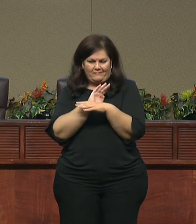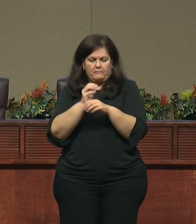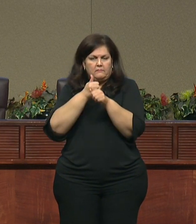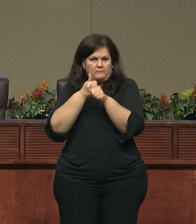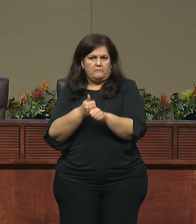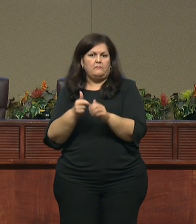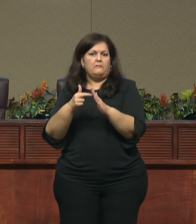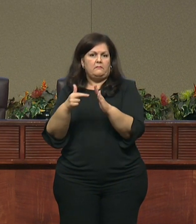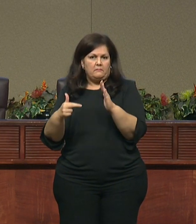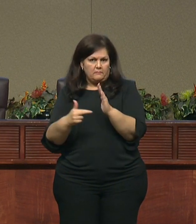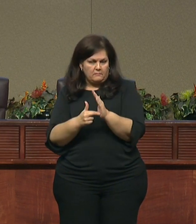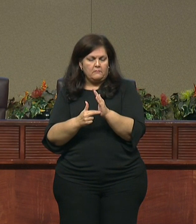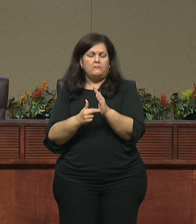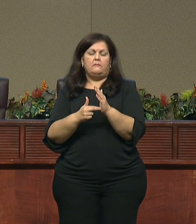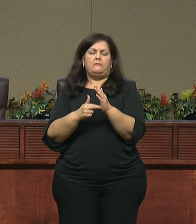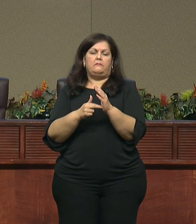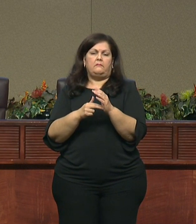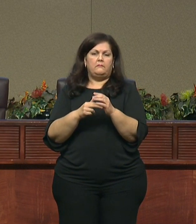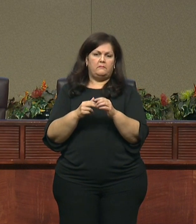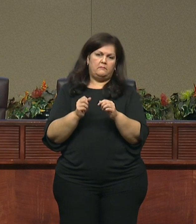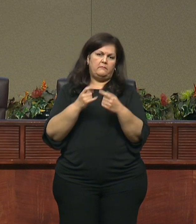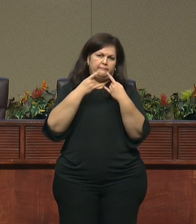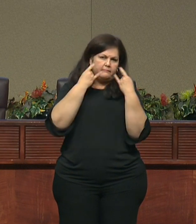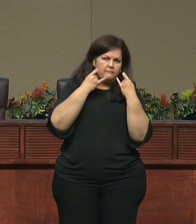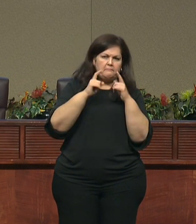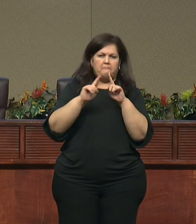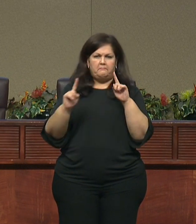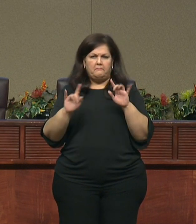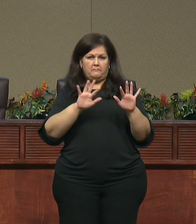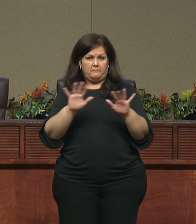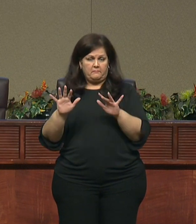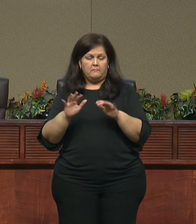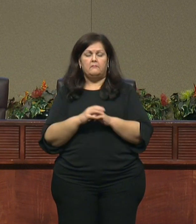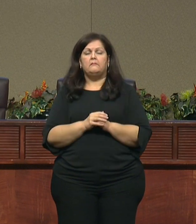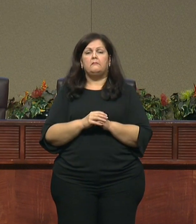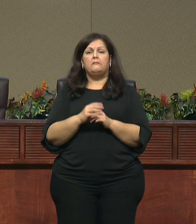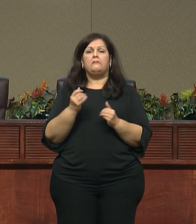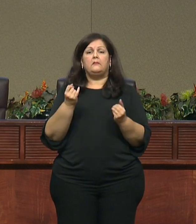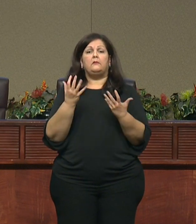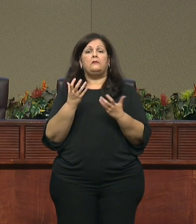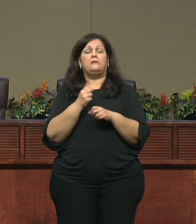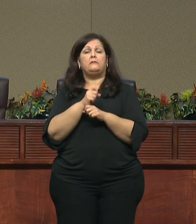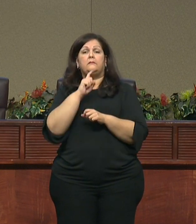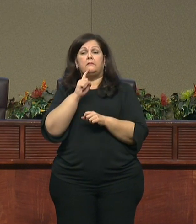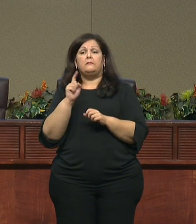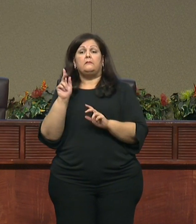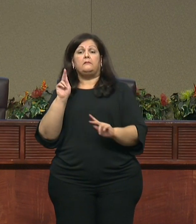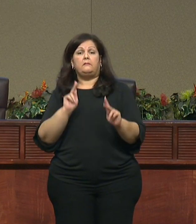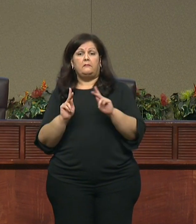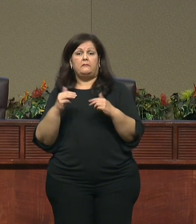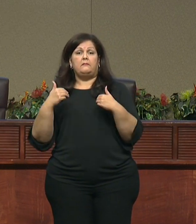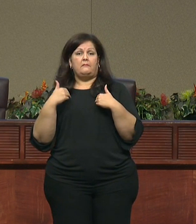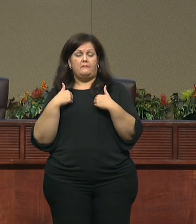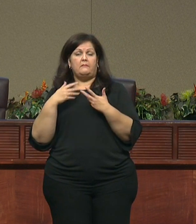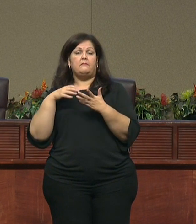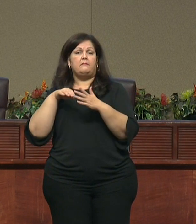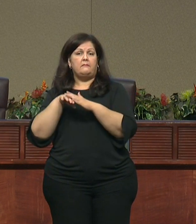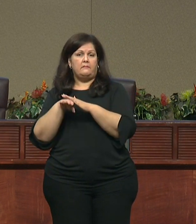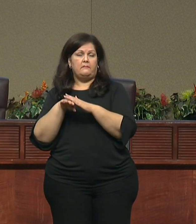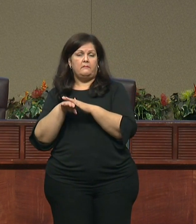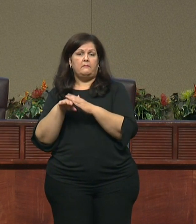make certain that they're following the various orders that we have put in place. And we want to make certain that our residents have adequate access